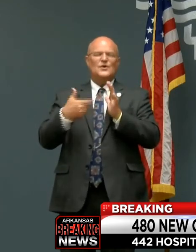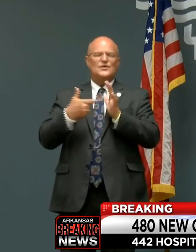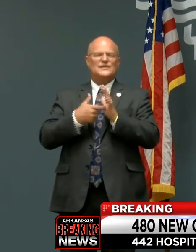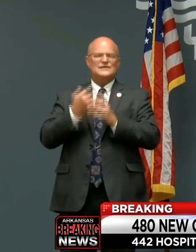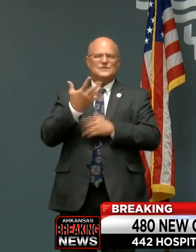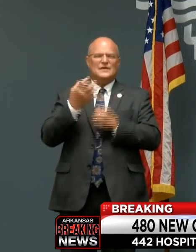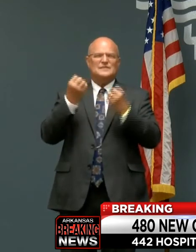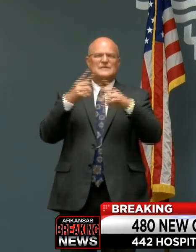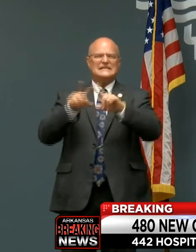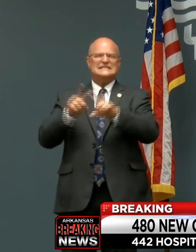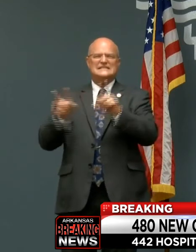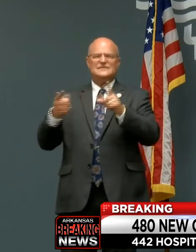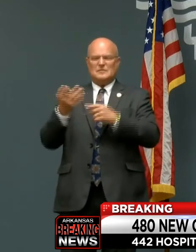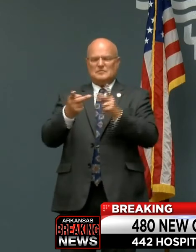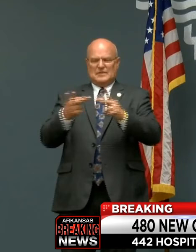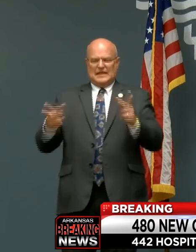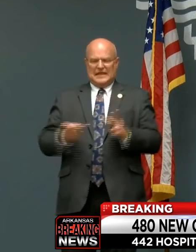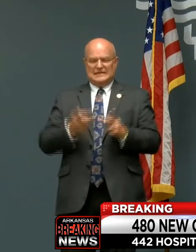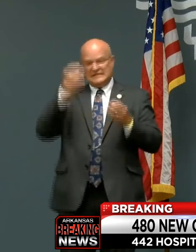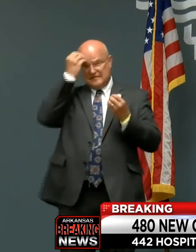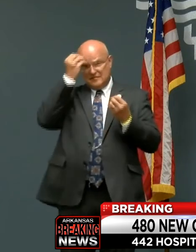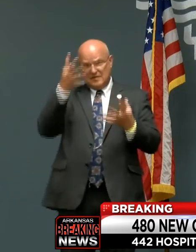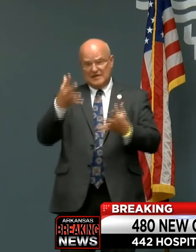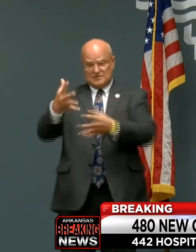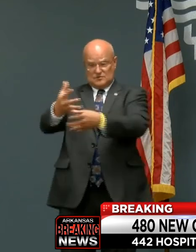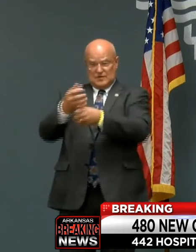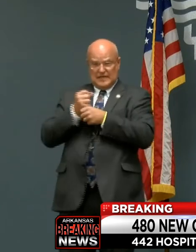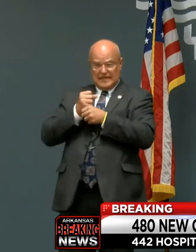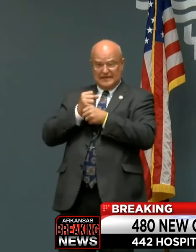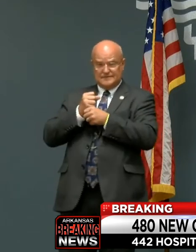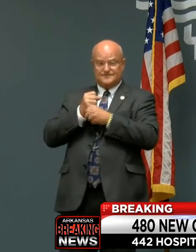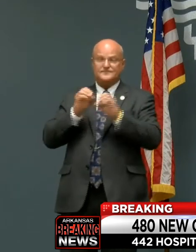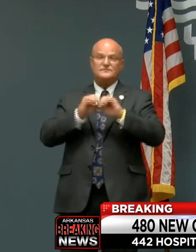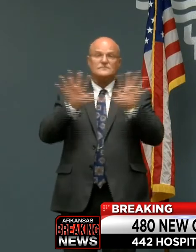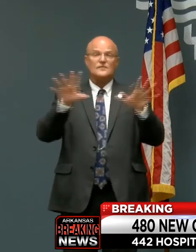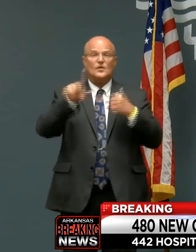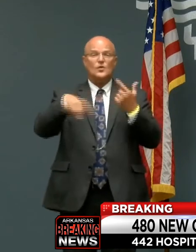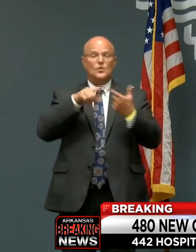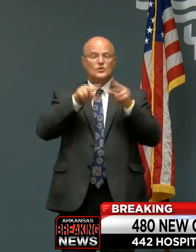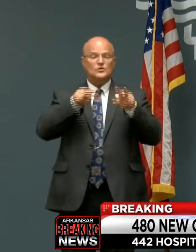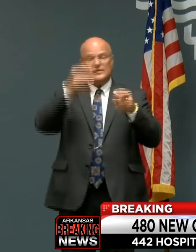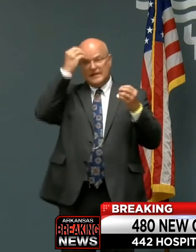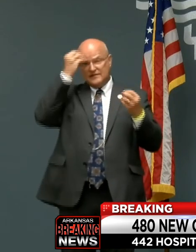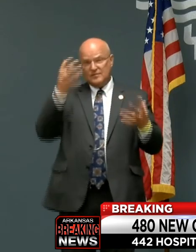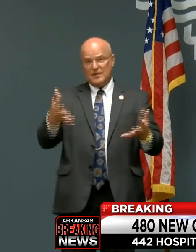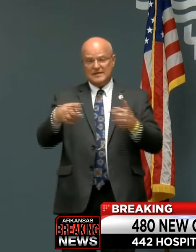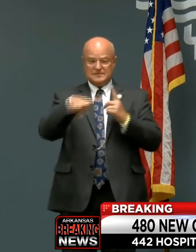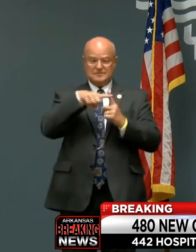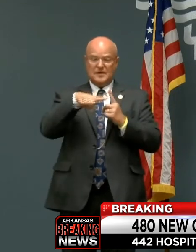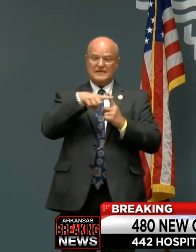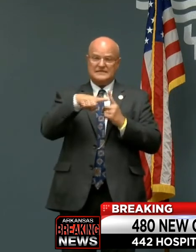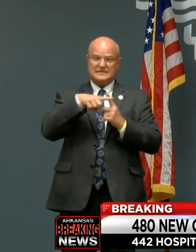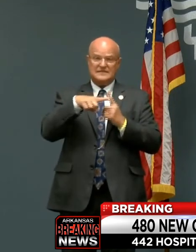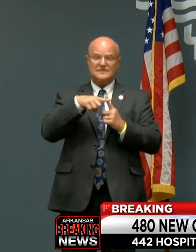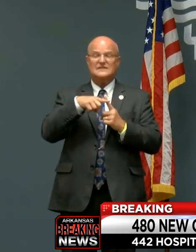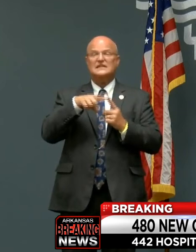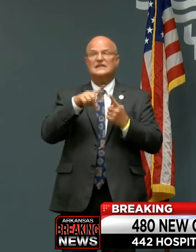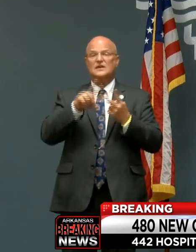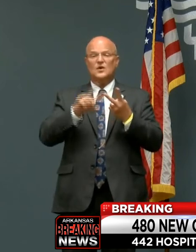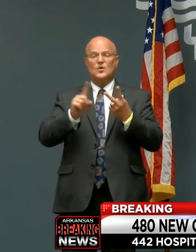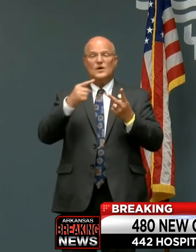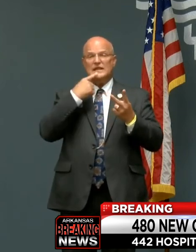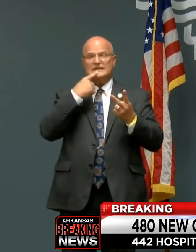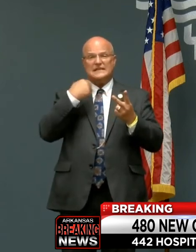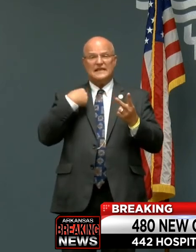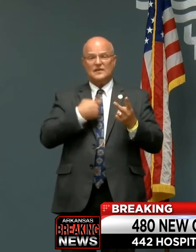one of the many different sources of information that we get. Obviously, whenever you look at the information on positivity and where they say